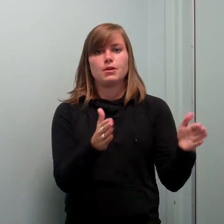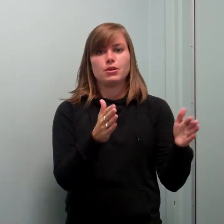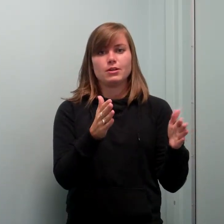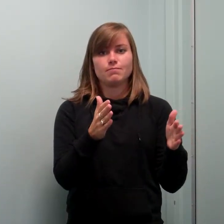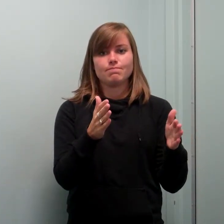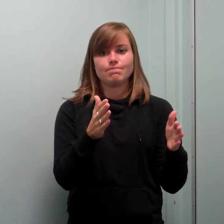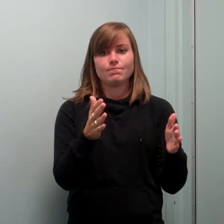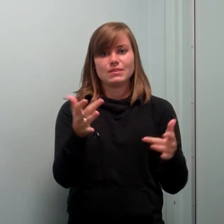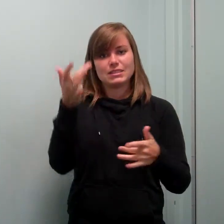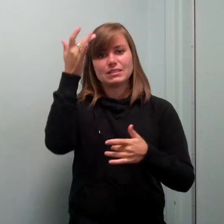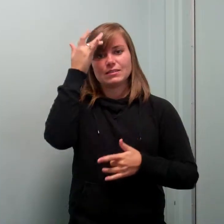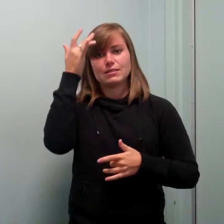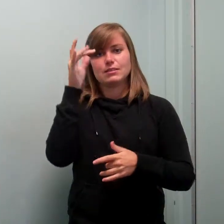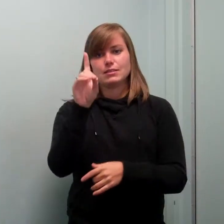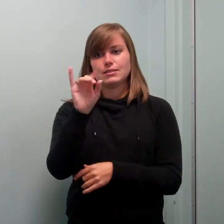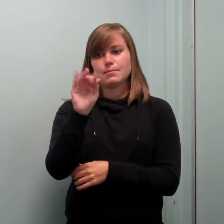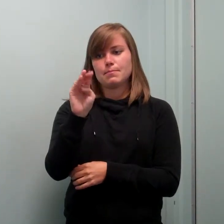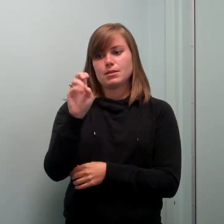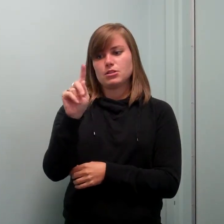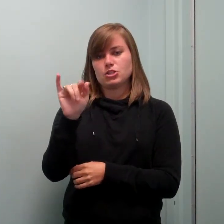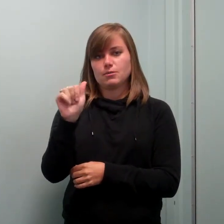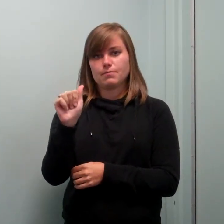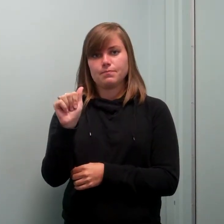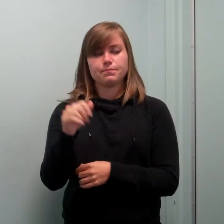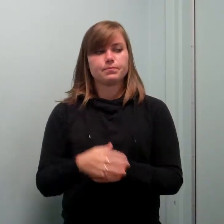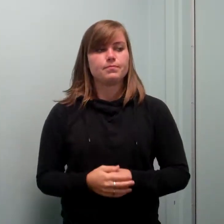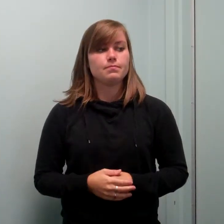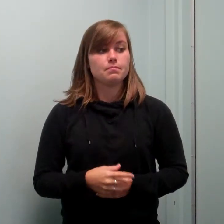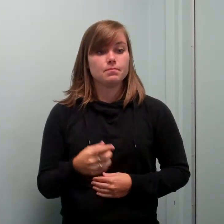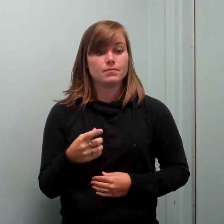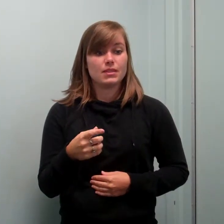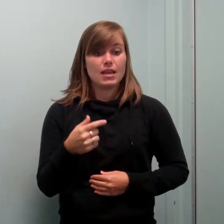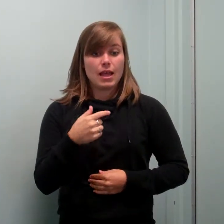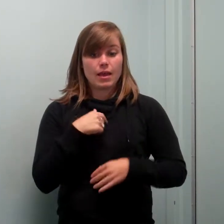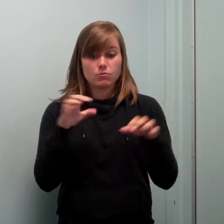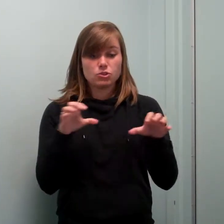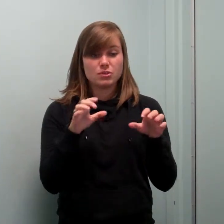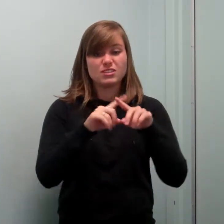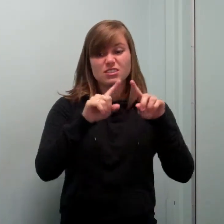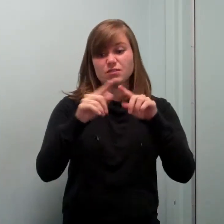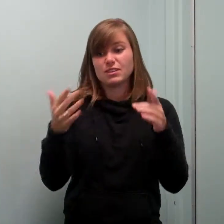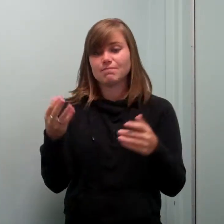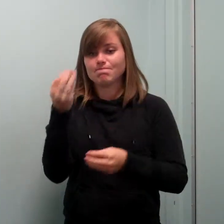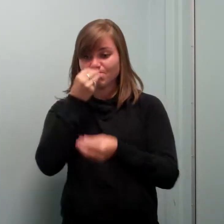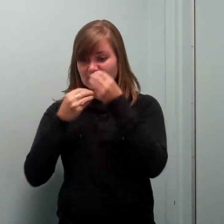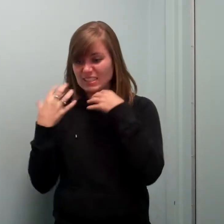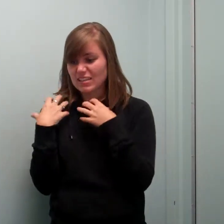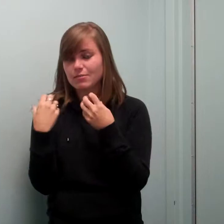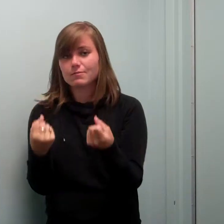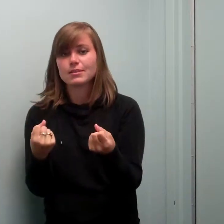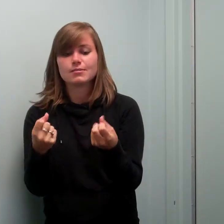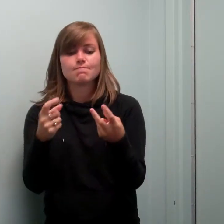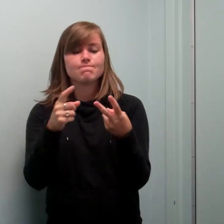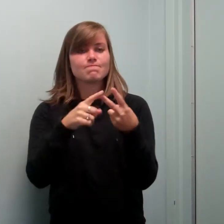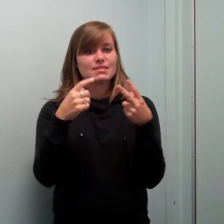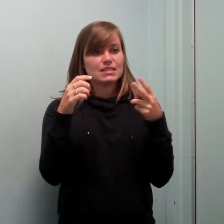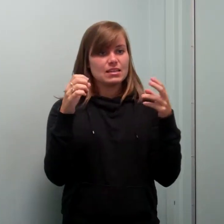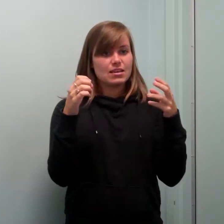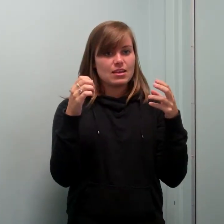Prevention is good, and I'm doing the things that you can do to prevent Alzheimer's. I'm eating right, I'm exercising every day, I'm keeping